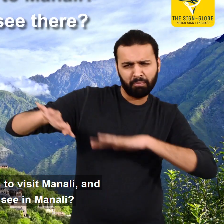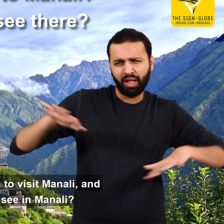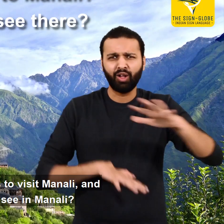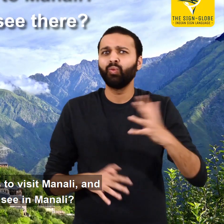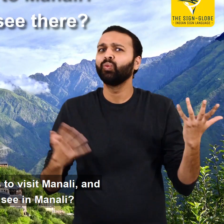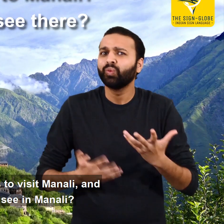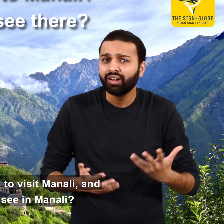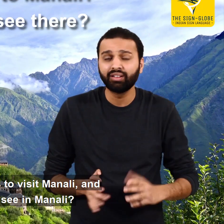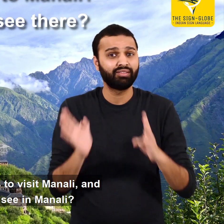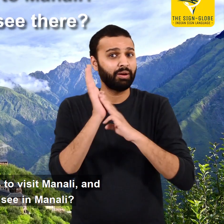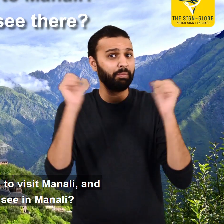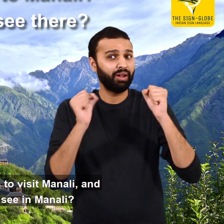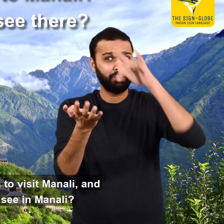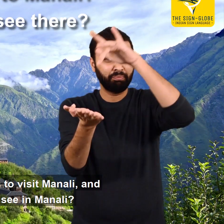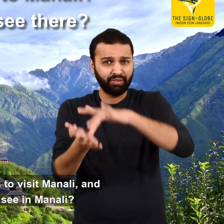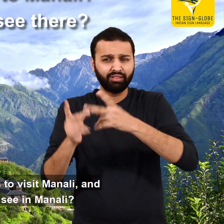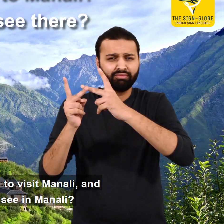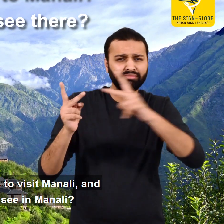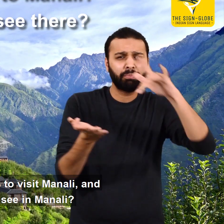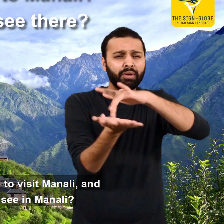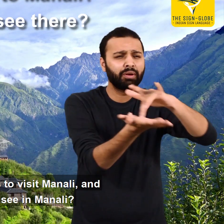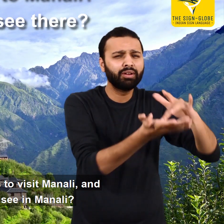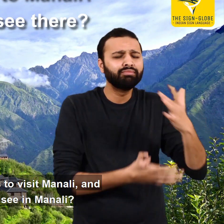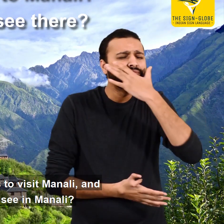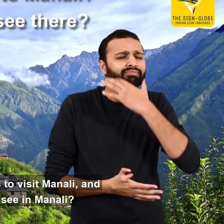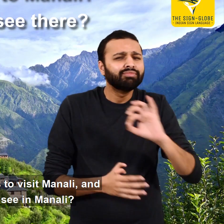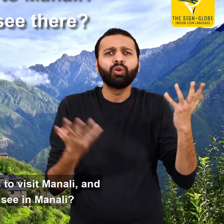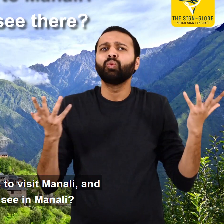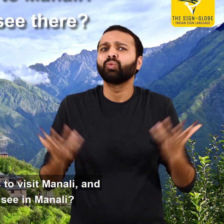plans to visit Manali? And what places to see in Manali?